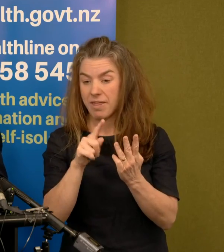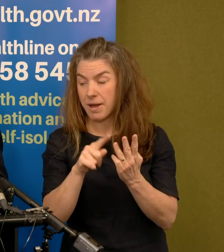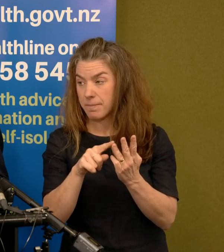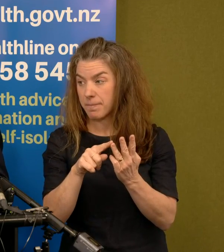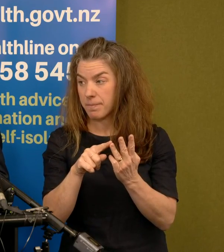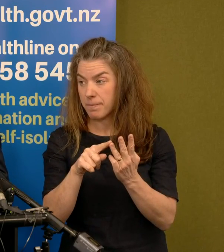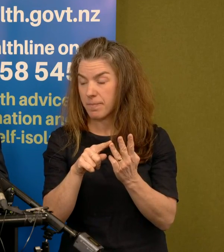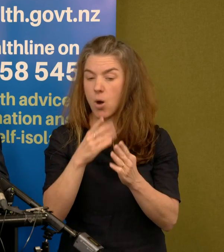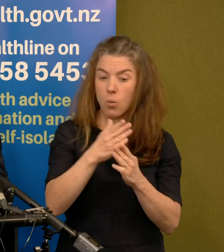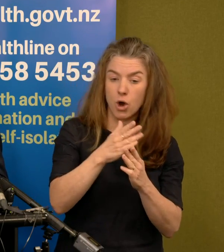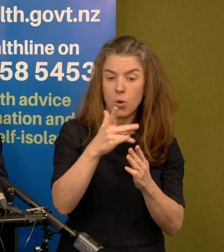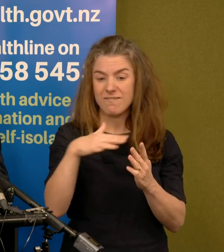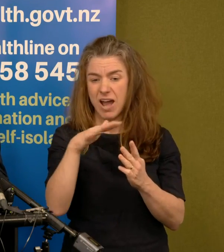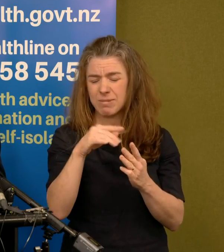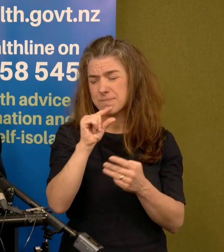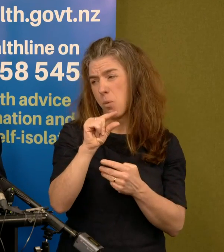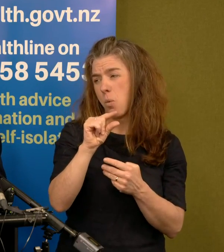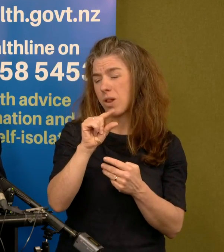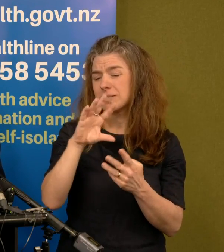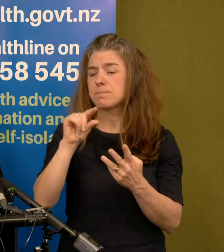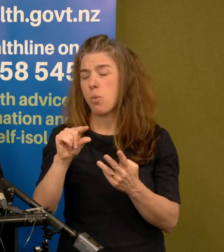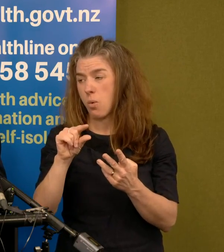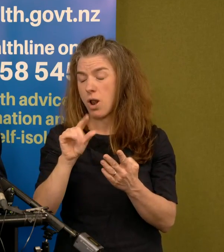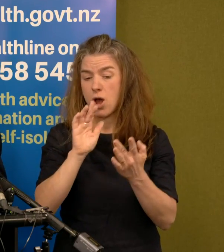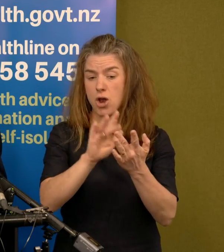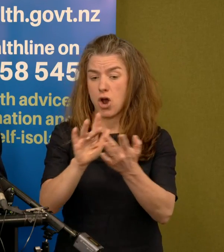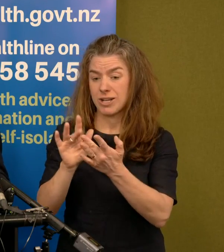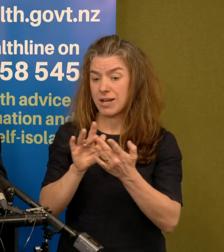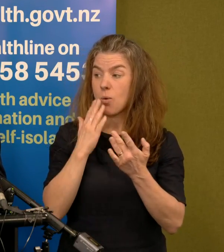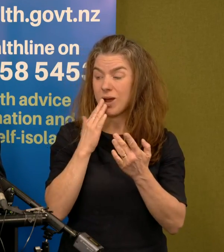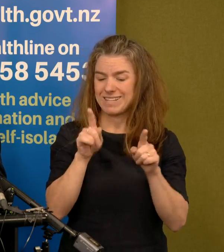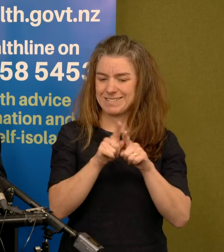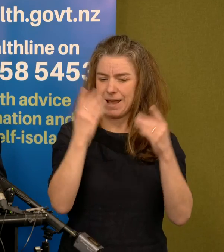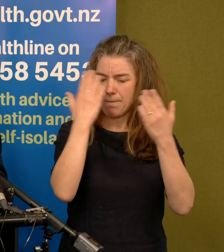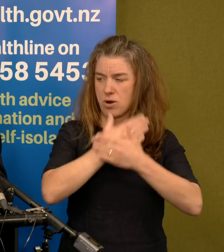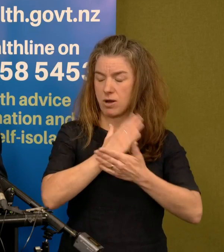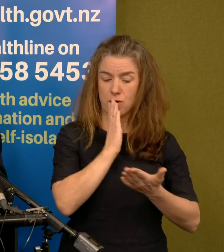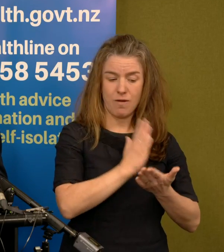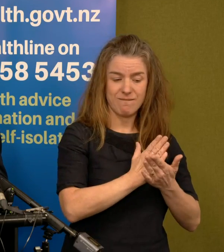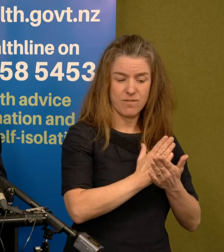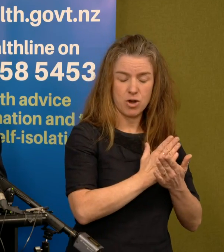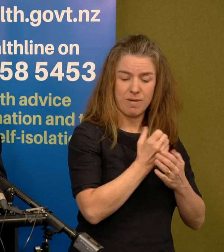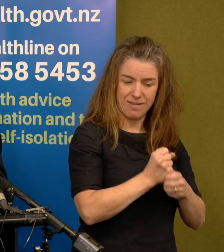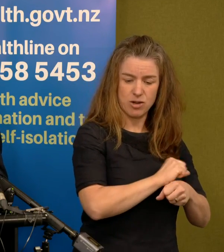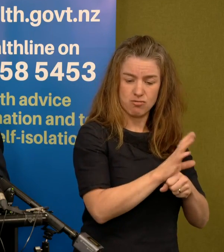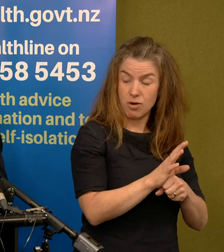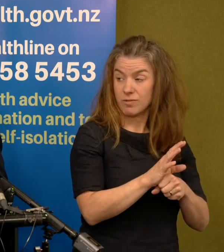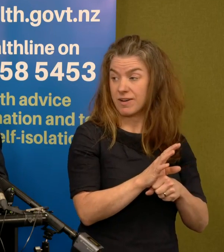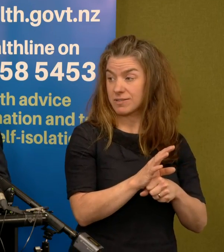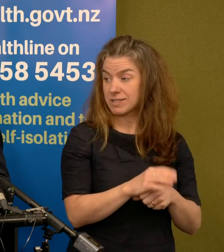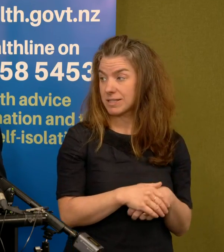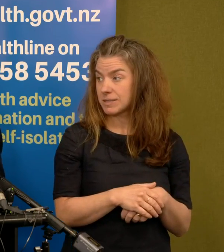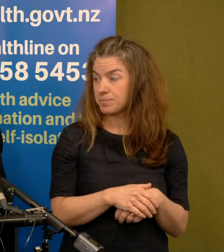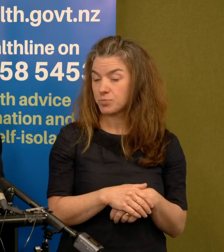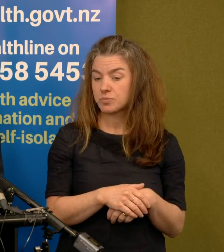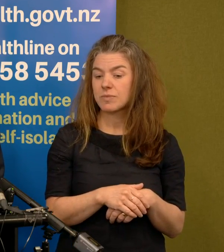relatively modest. In both cases, they've all been contacted on the night that the case was a confirmed positive